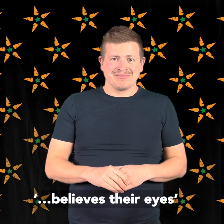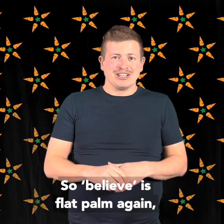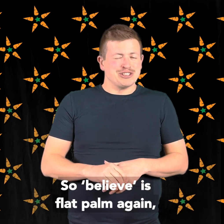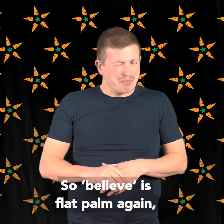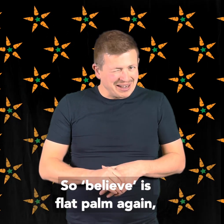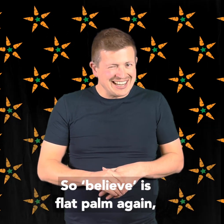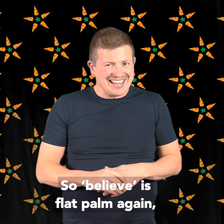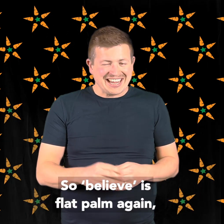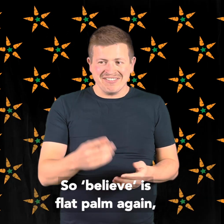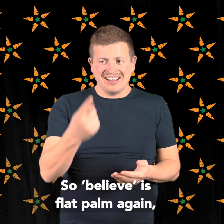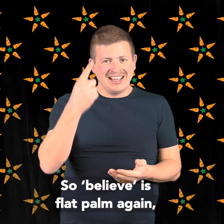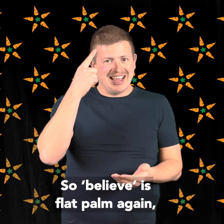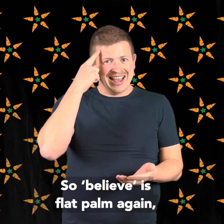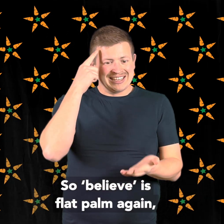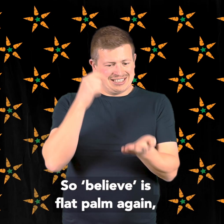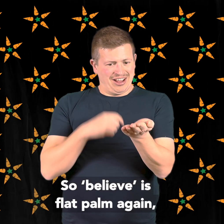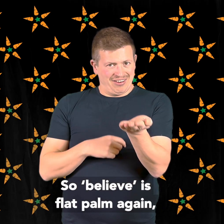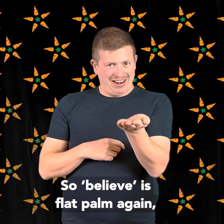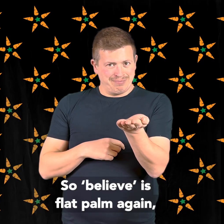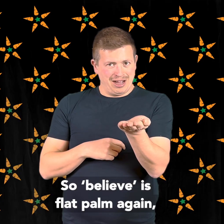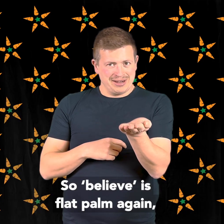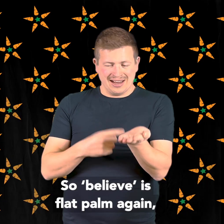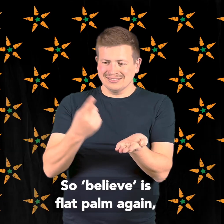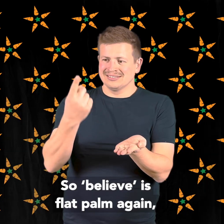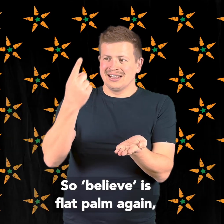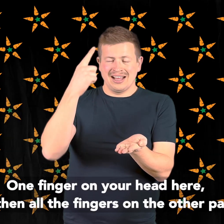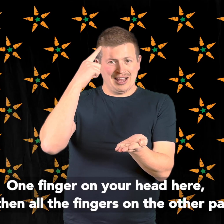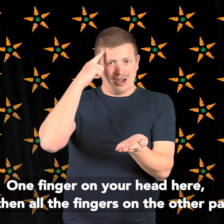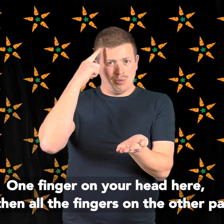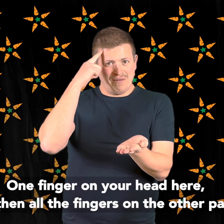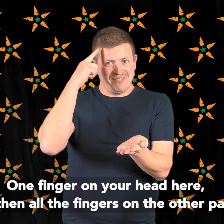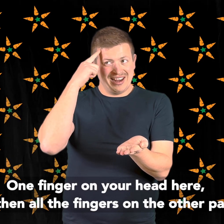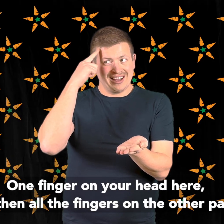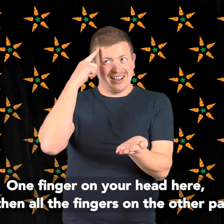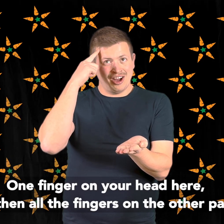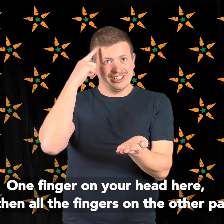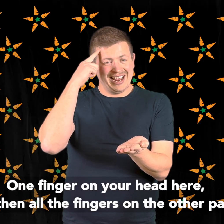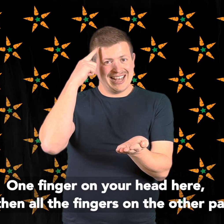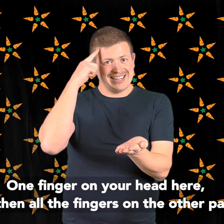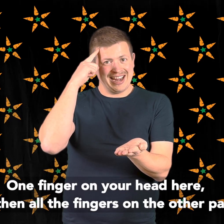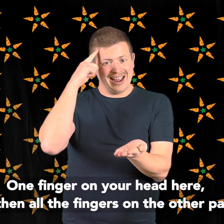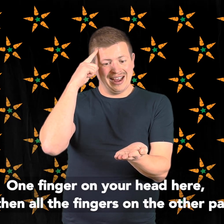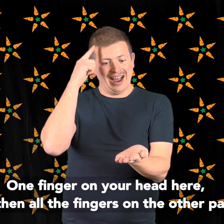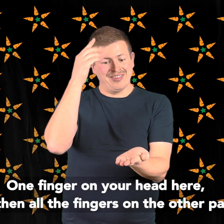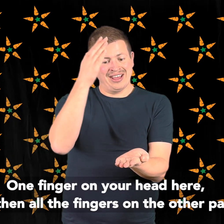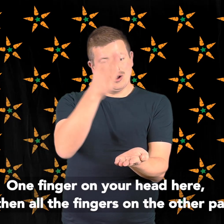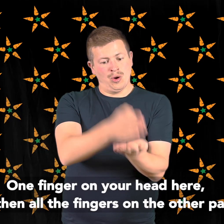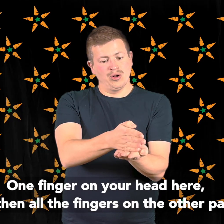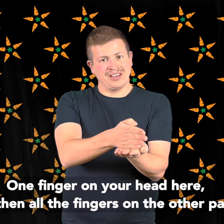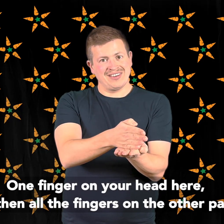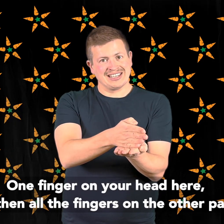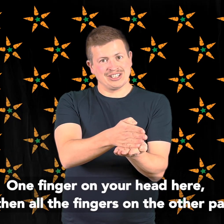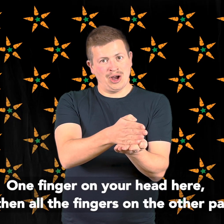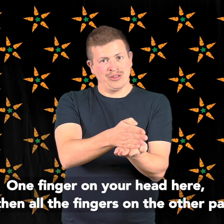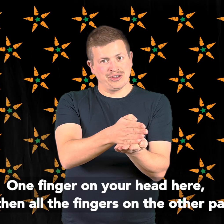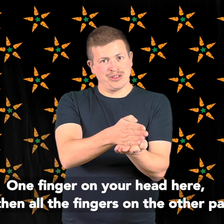So believe is flat palm again, one finger on your head here, and then all your fingers on the other